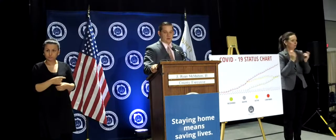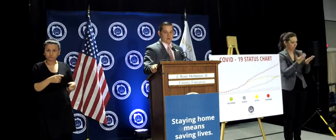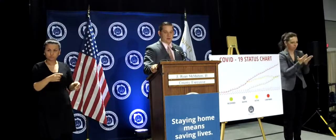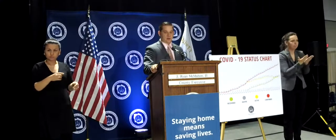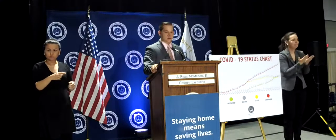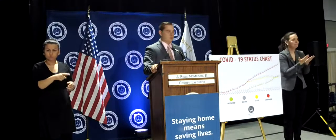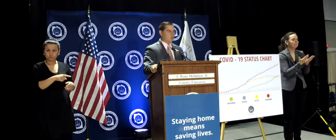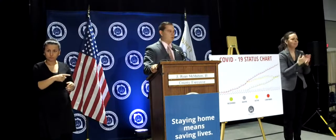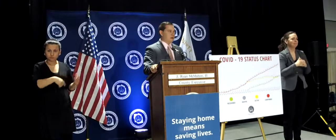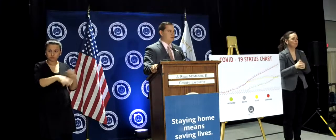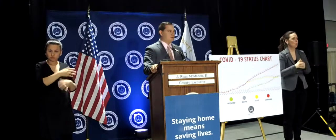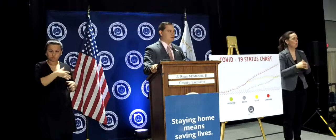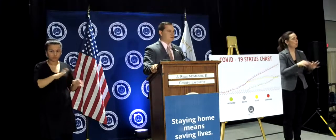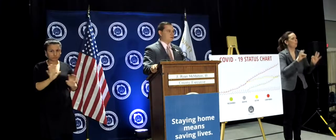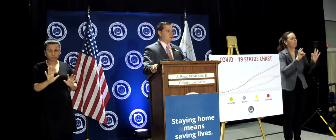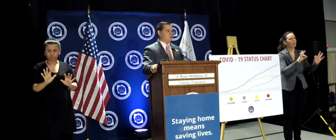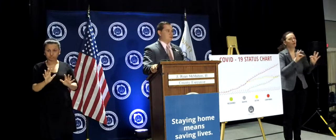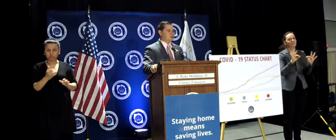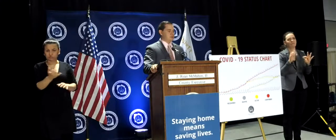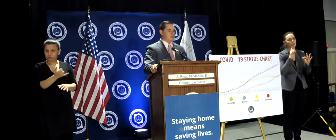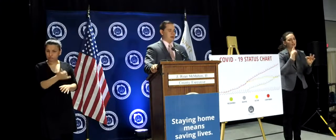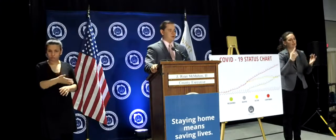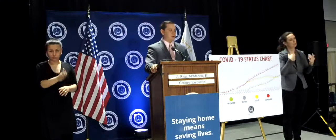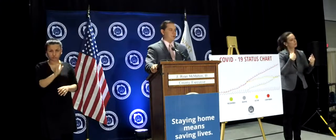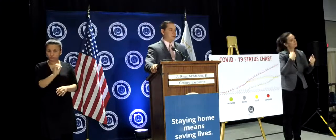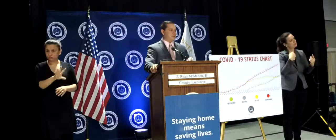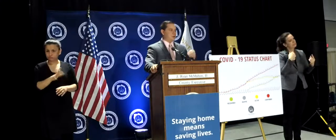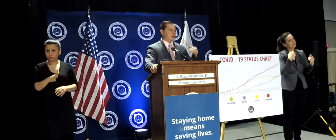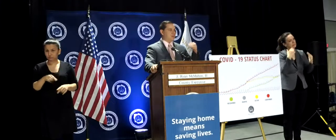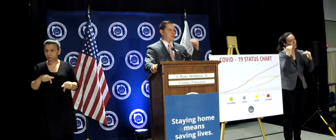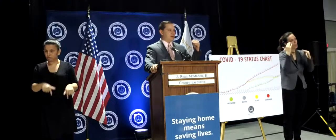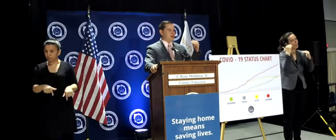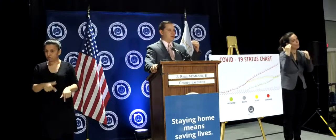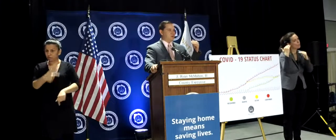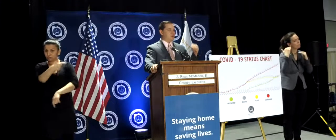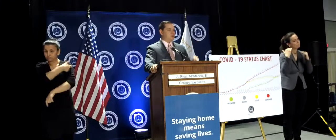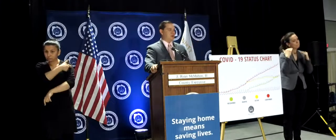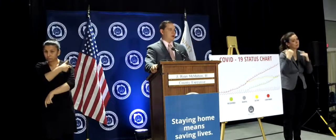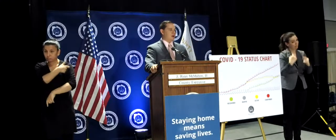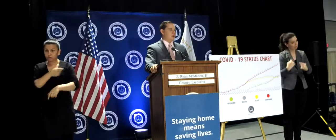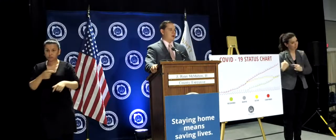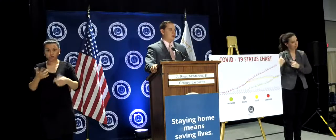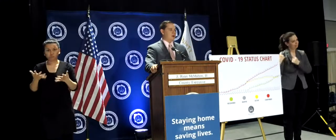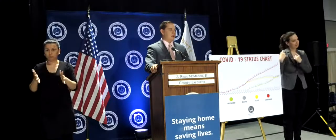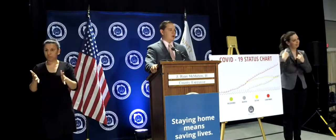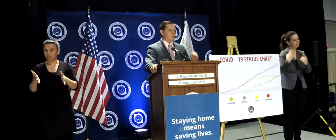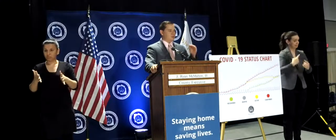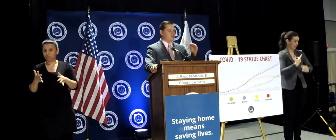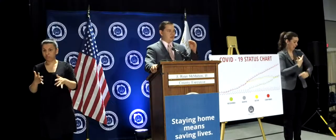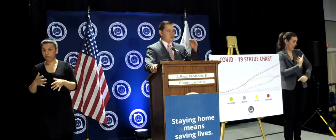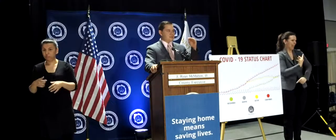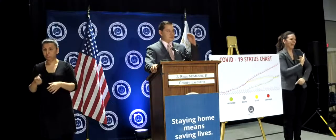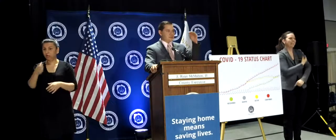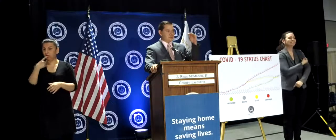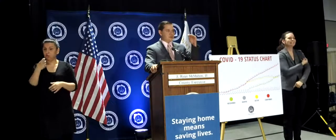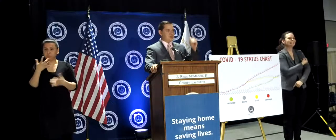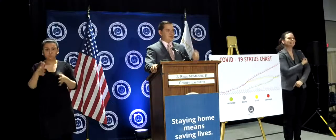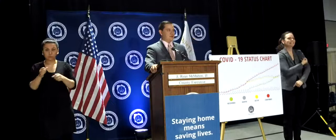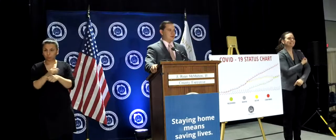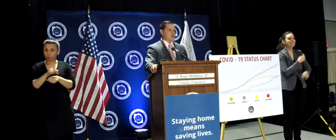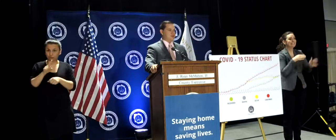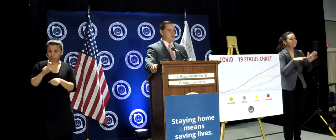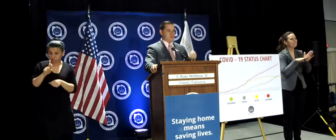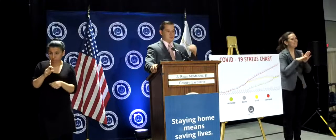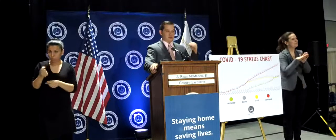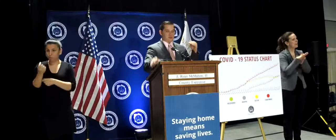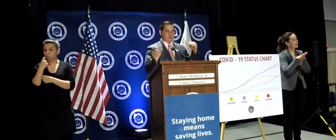how, until we have a vaccine, for us to get back to normal, that's how we have to behave and how we phase this in.